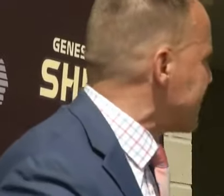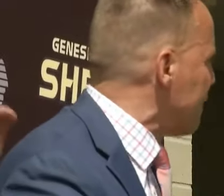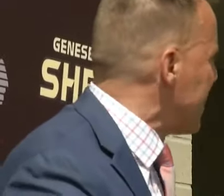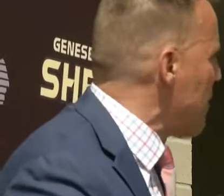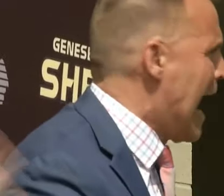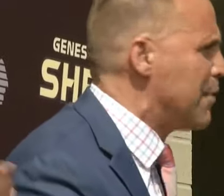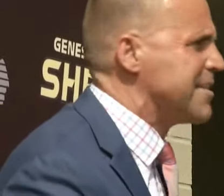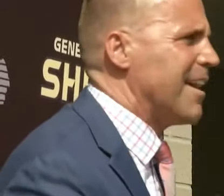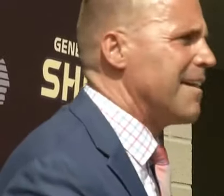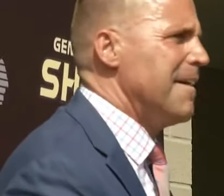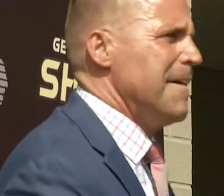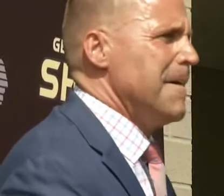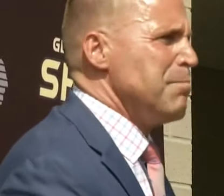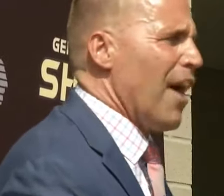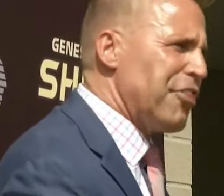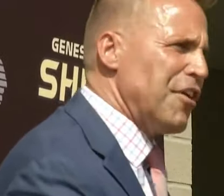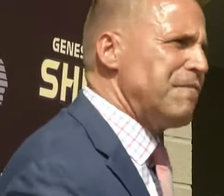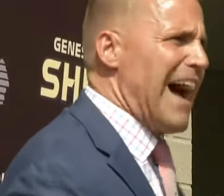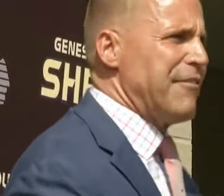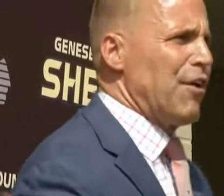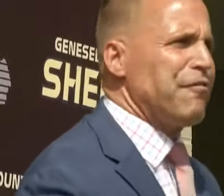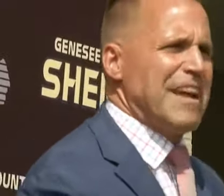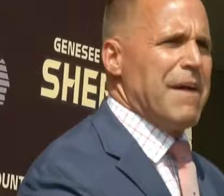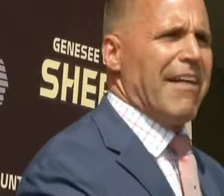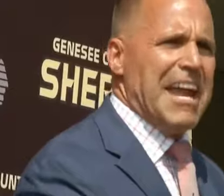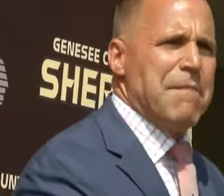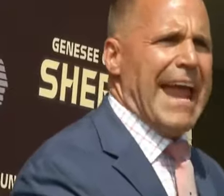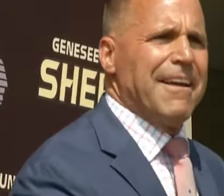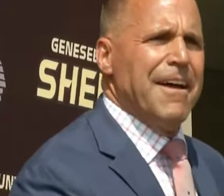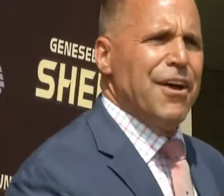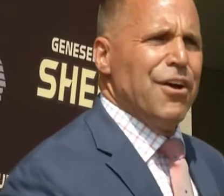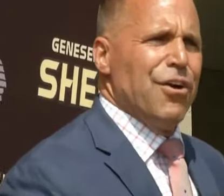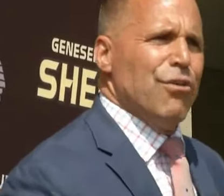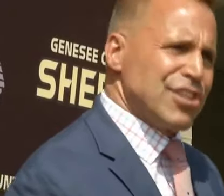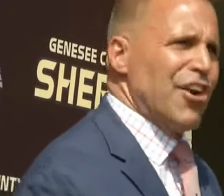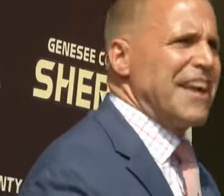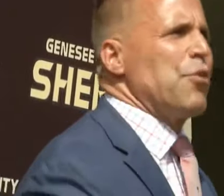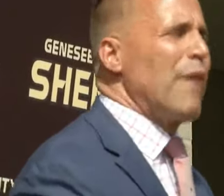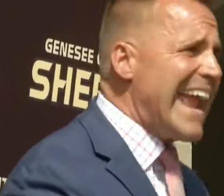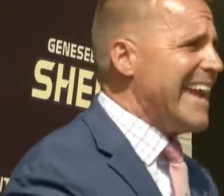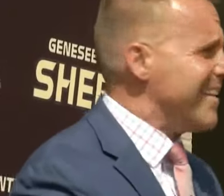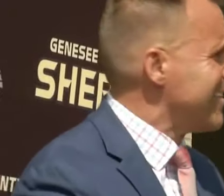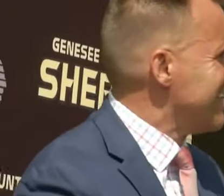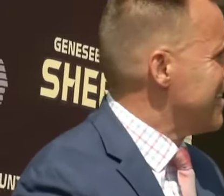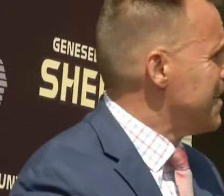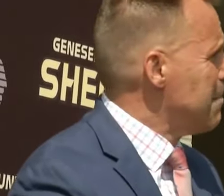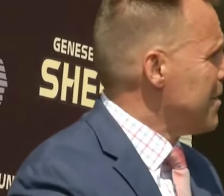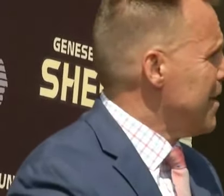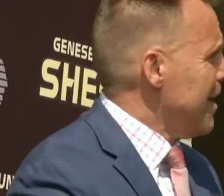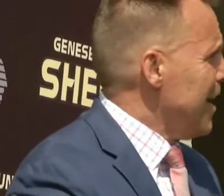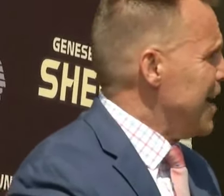their faces in FEMA housing. A 35-year-old female inmate who's learning to read.